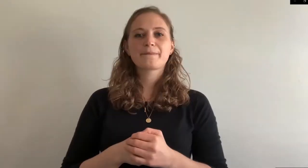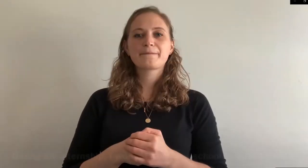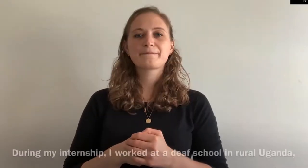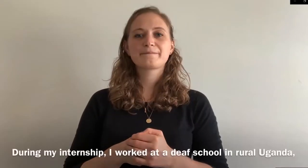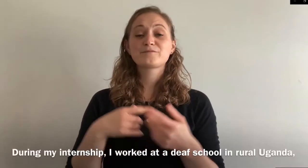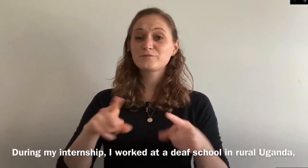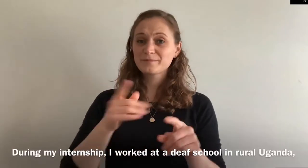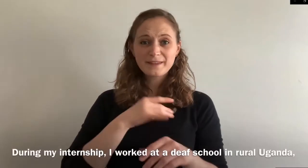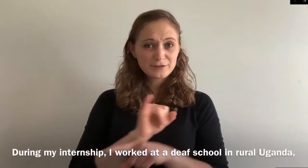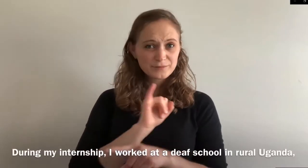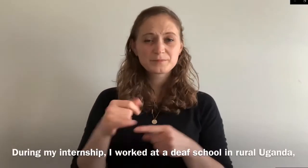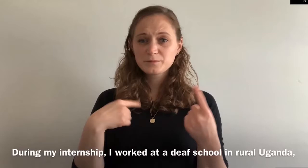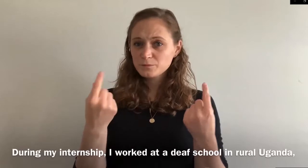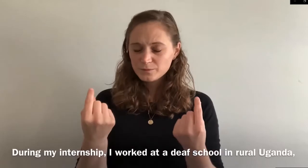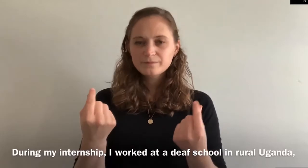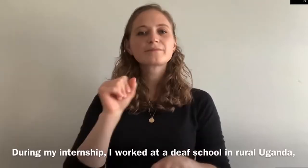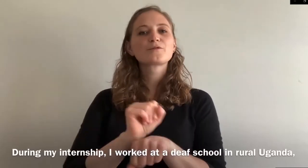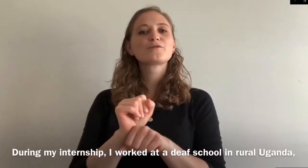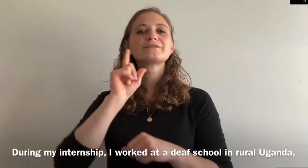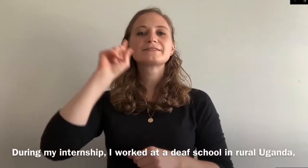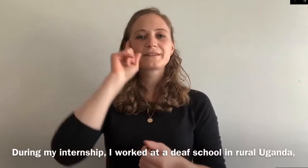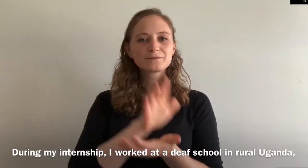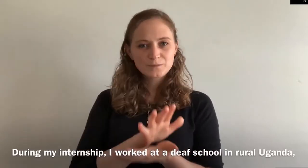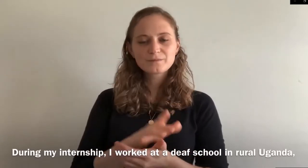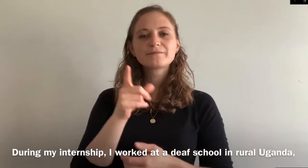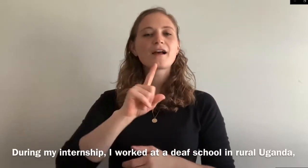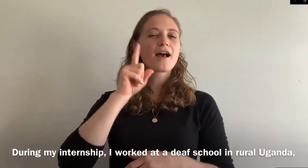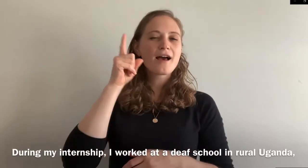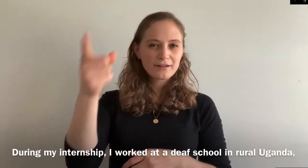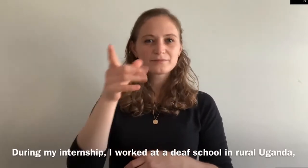During my internship, I worked at a deaf school in rural Uganda,